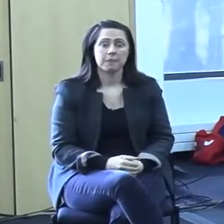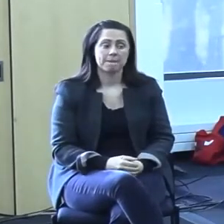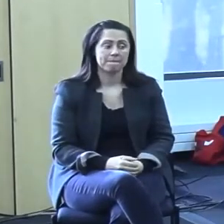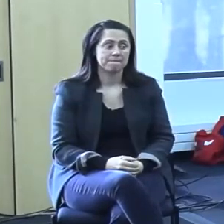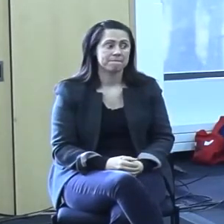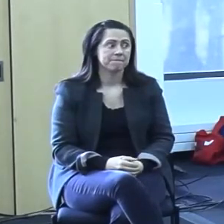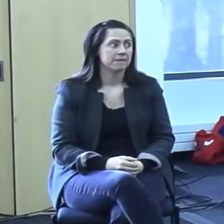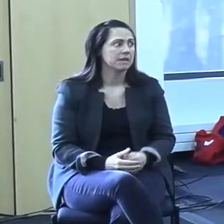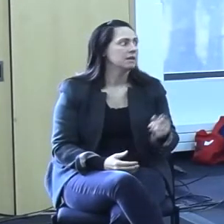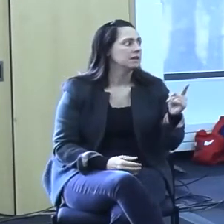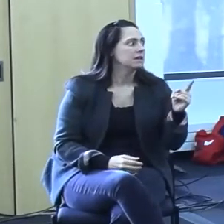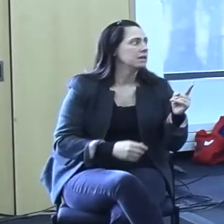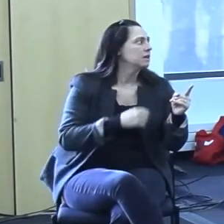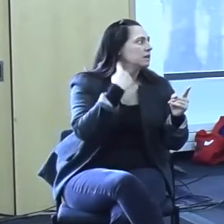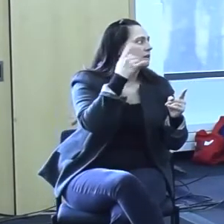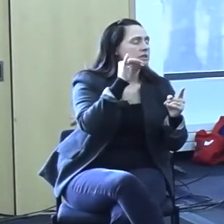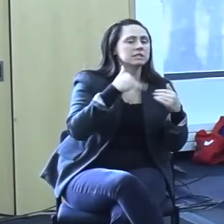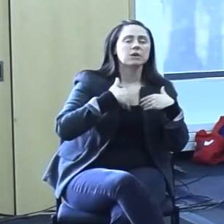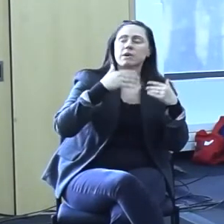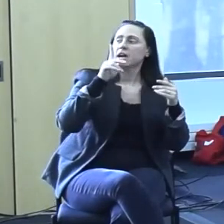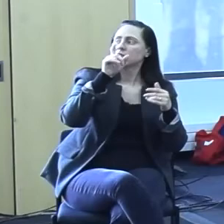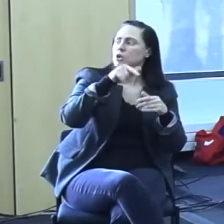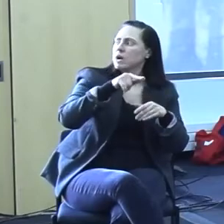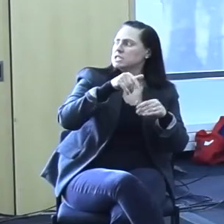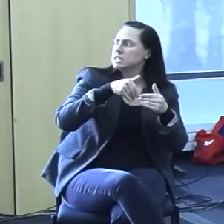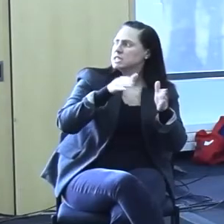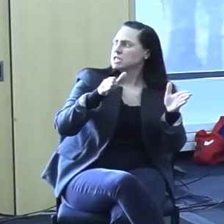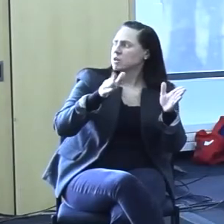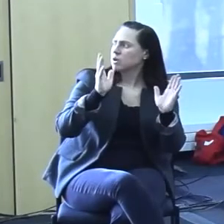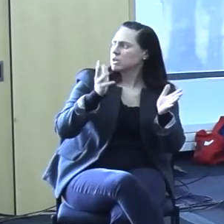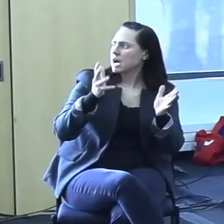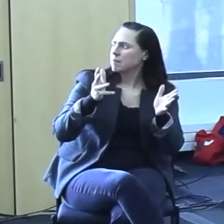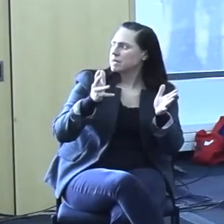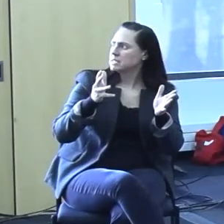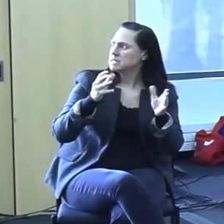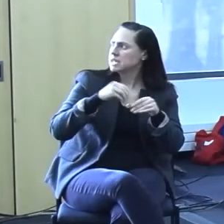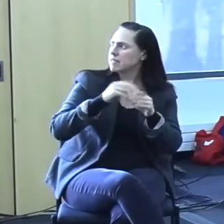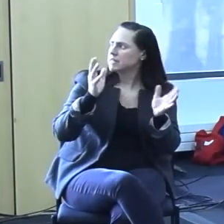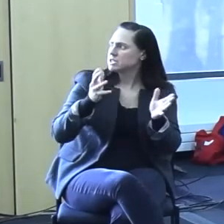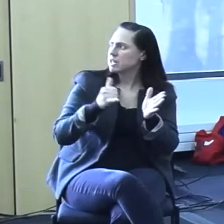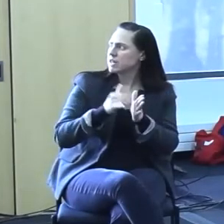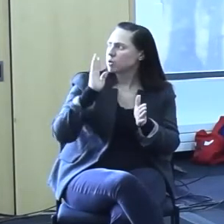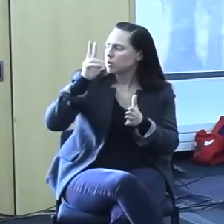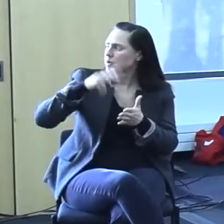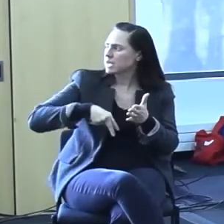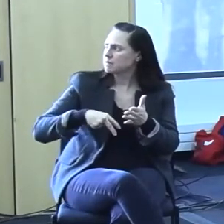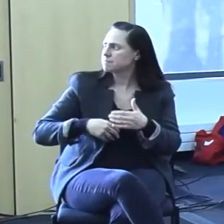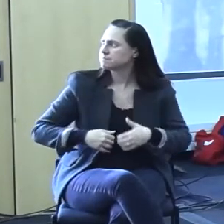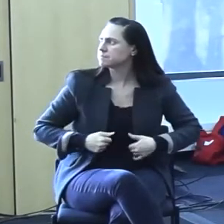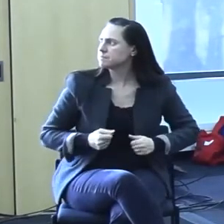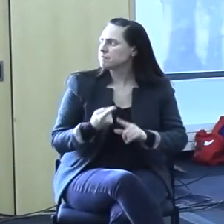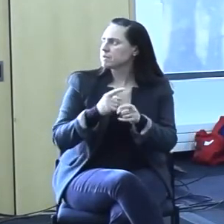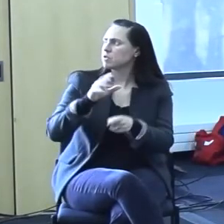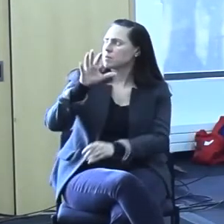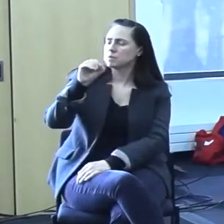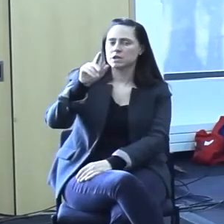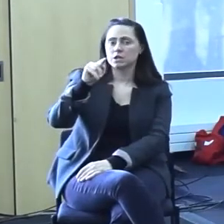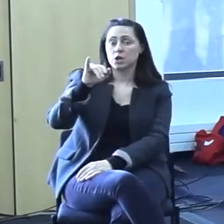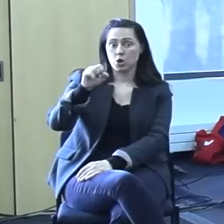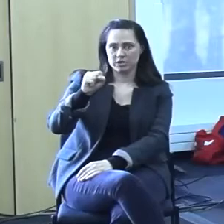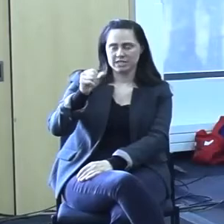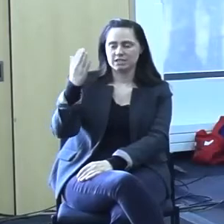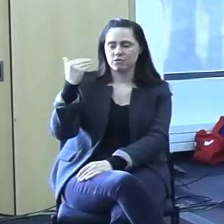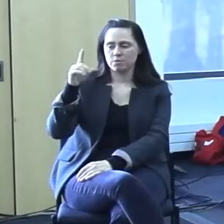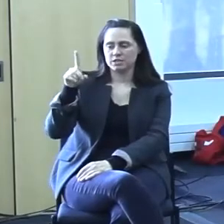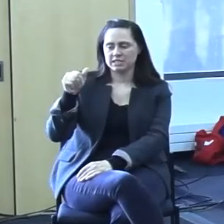And it looks like we have a question and general comment here in the chat that I'll read. It's from Otis, who is actually a